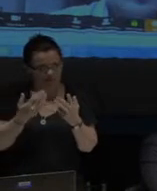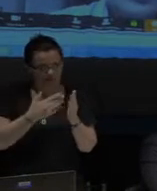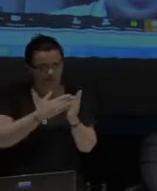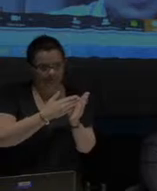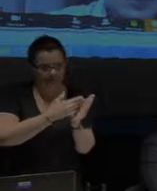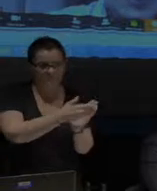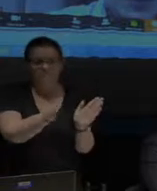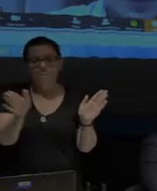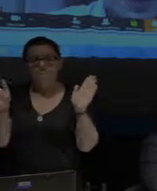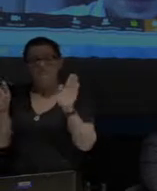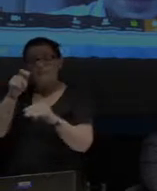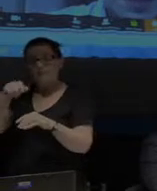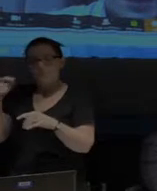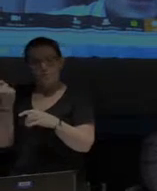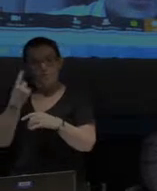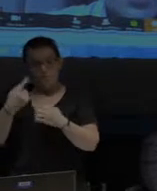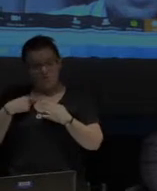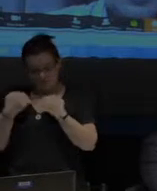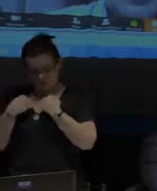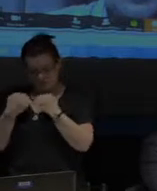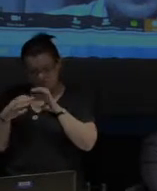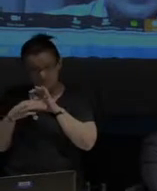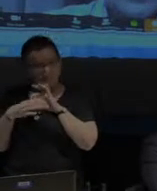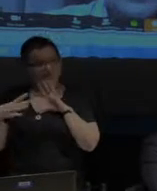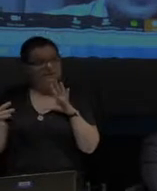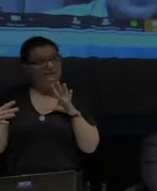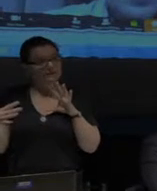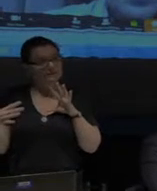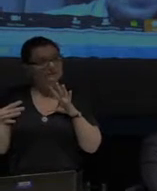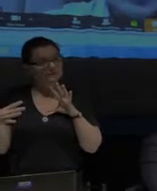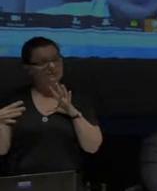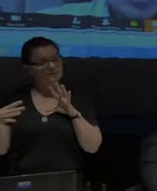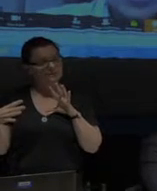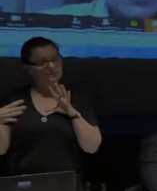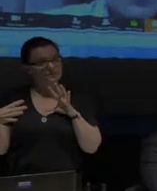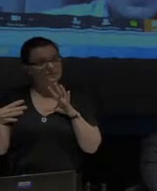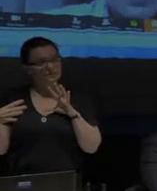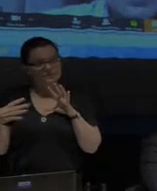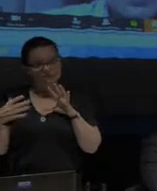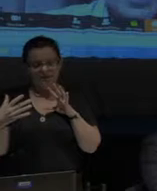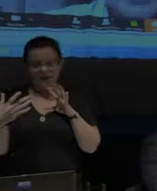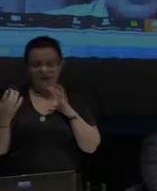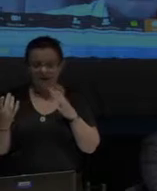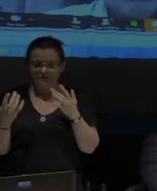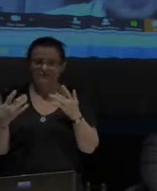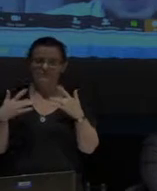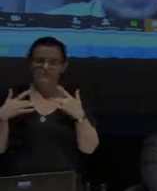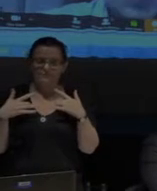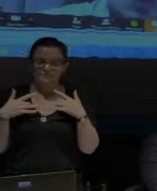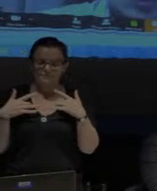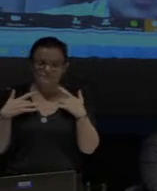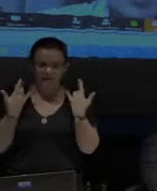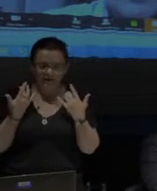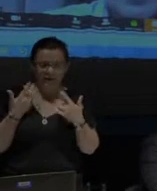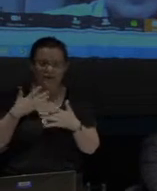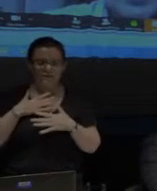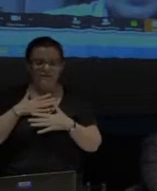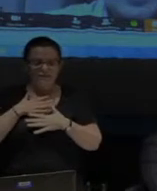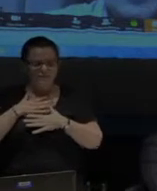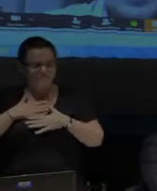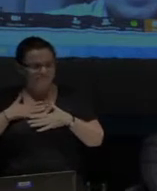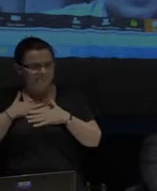so disconnected from themselves that can feel intuitively and perhaps emotionally and